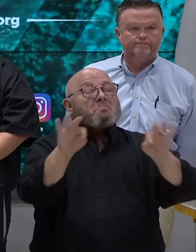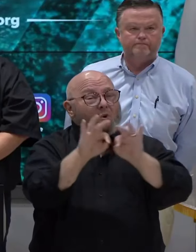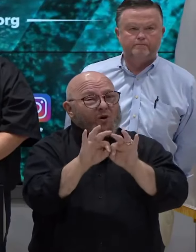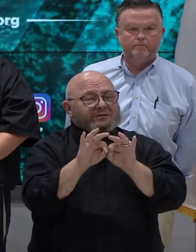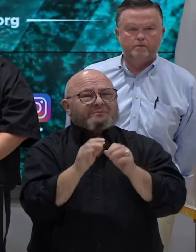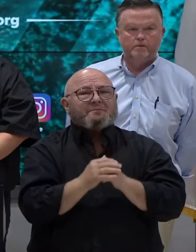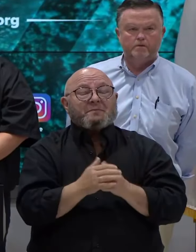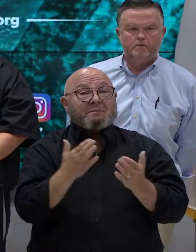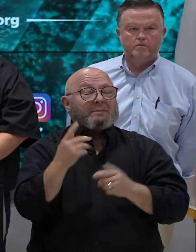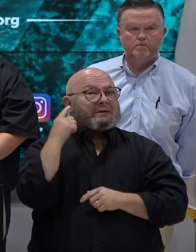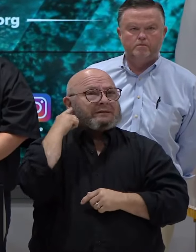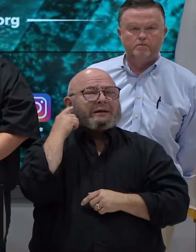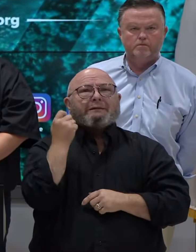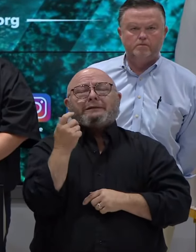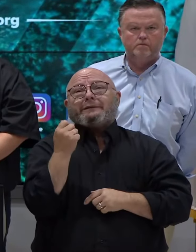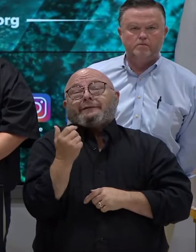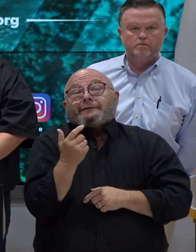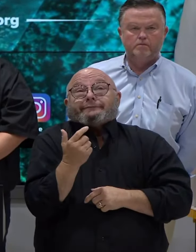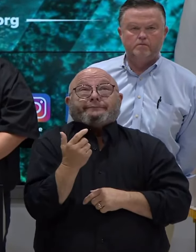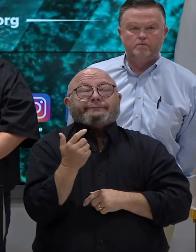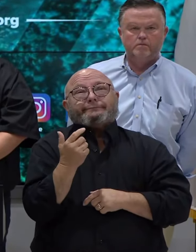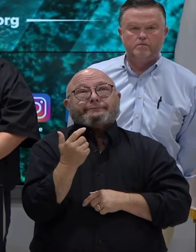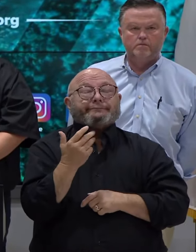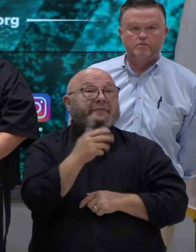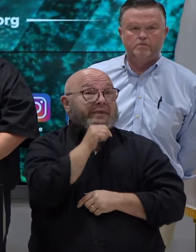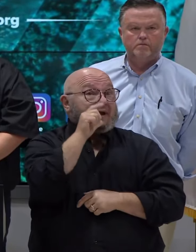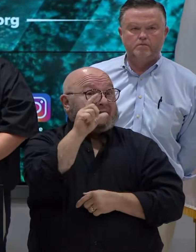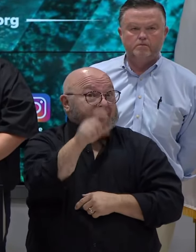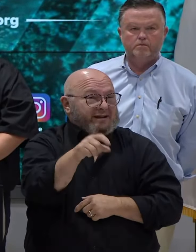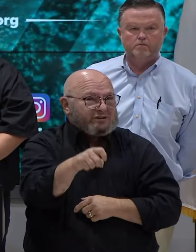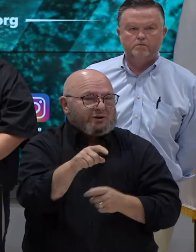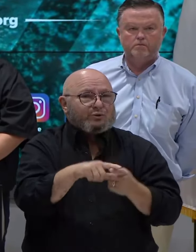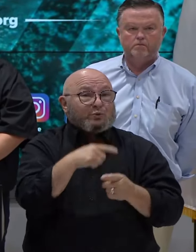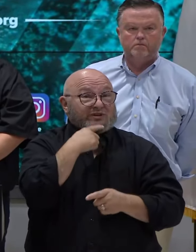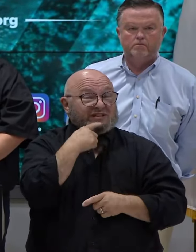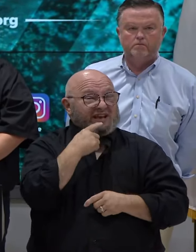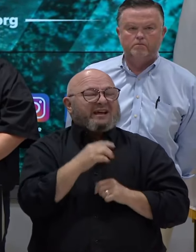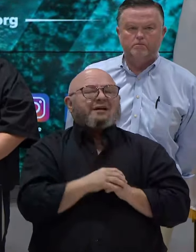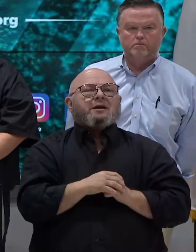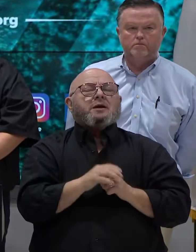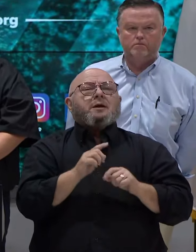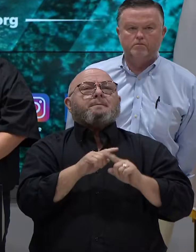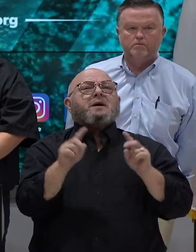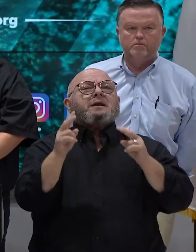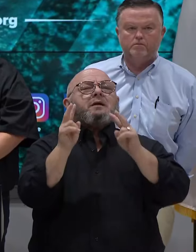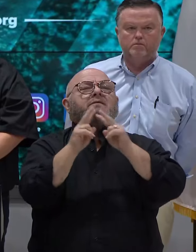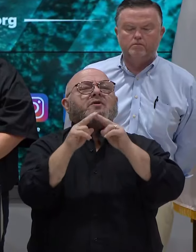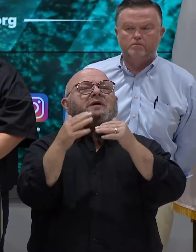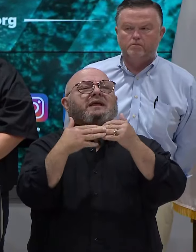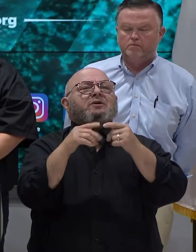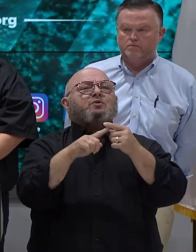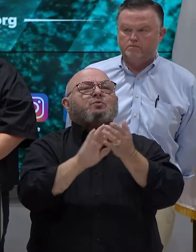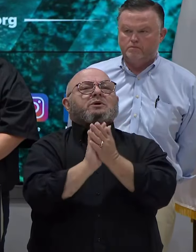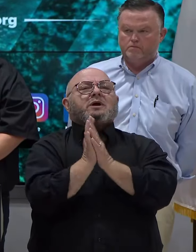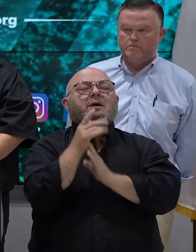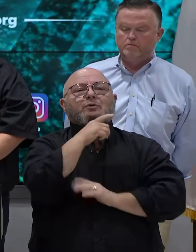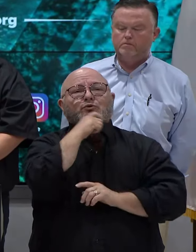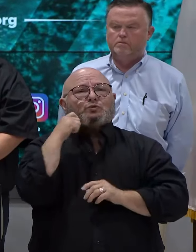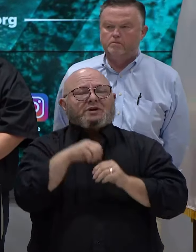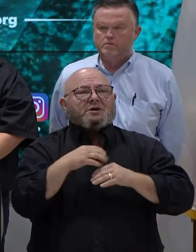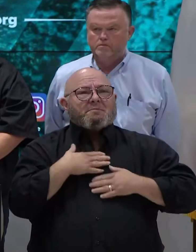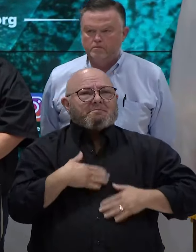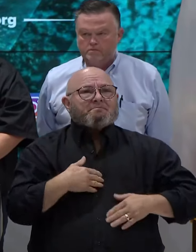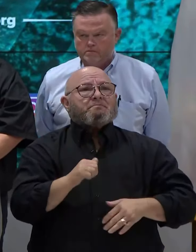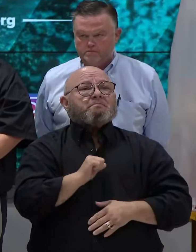It might sound a little bit unnecessary to say this, but it's very easy to get dehydrated. I myself